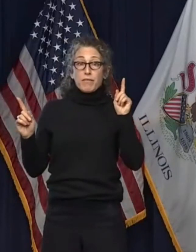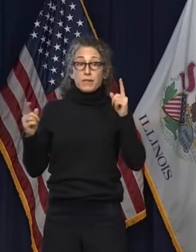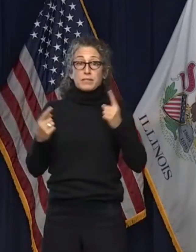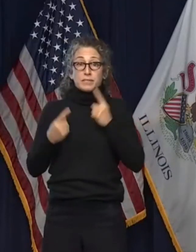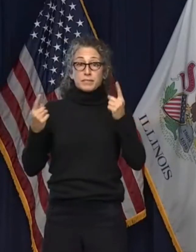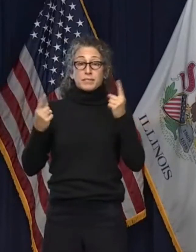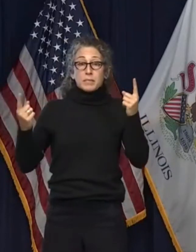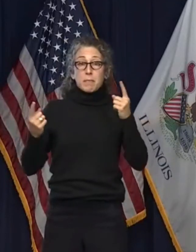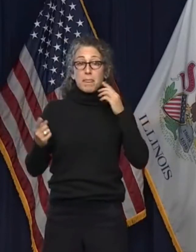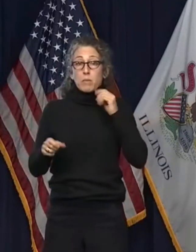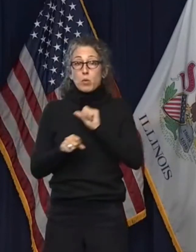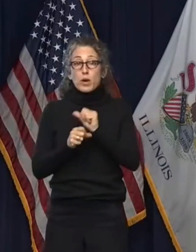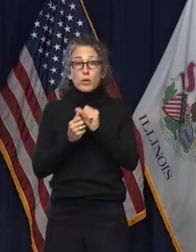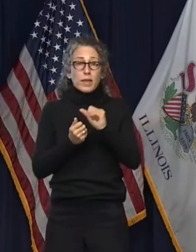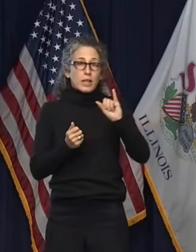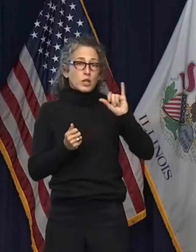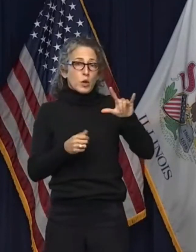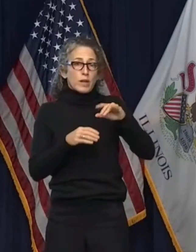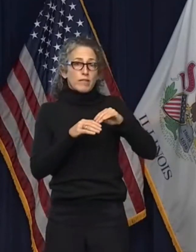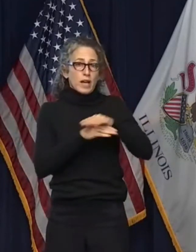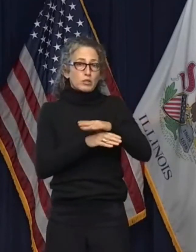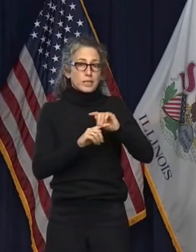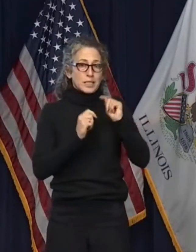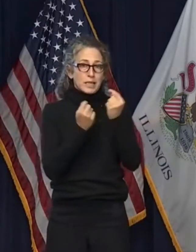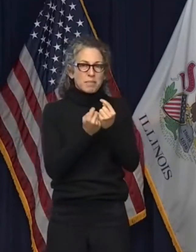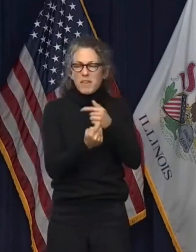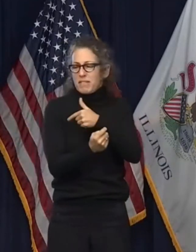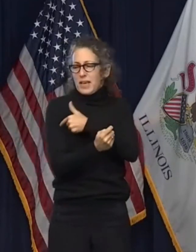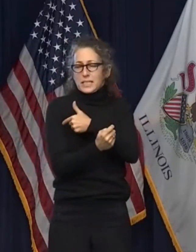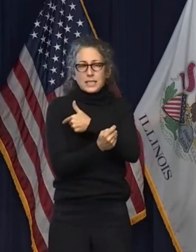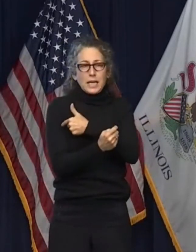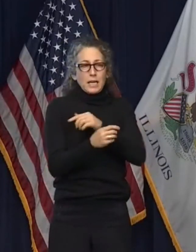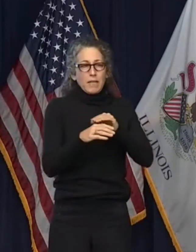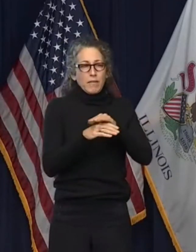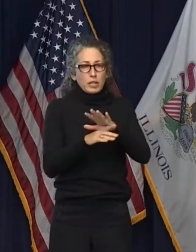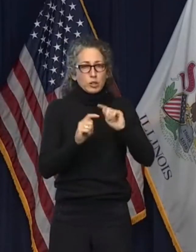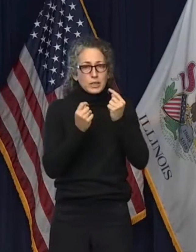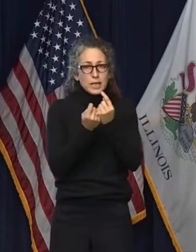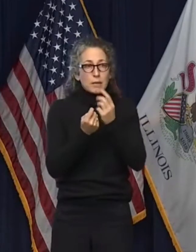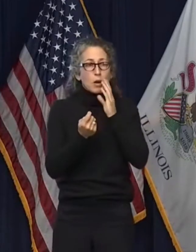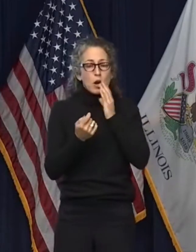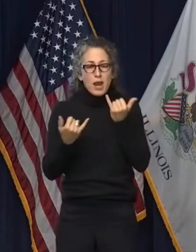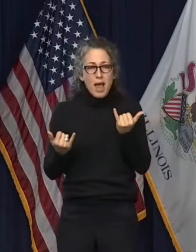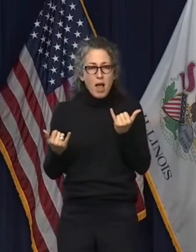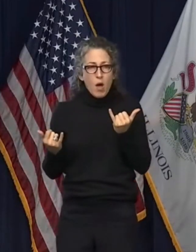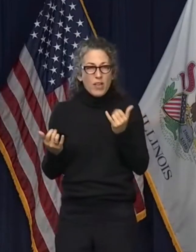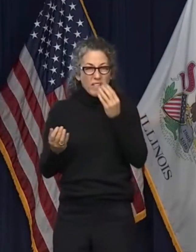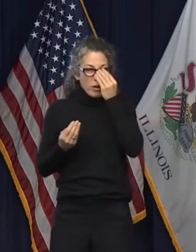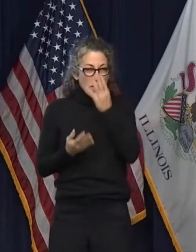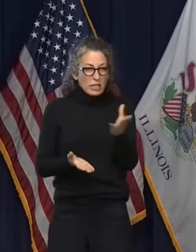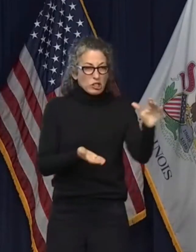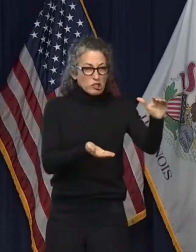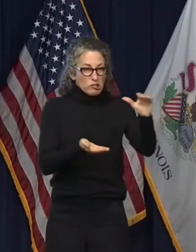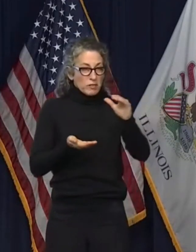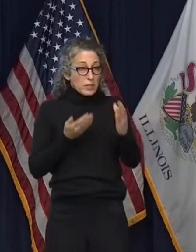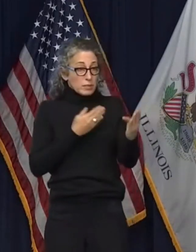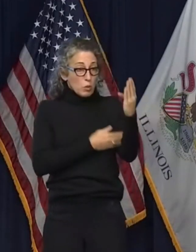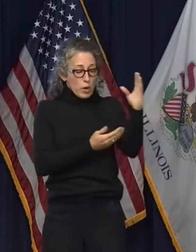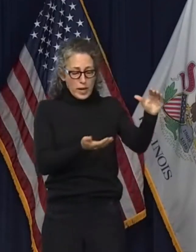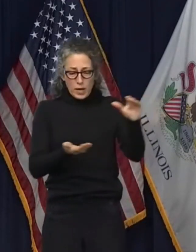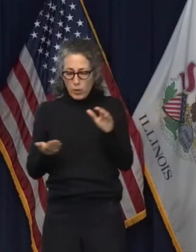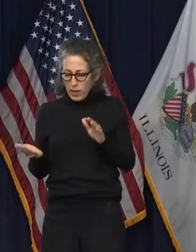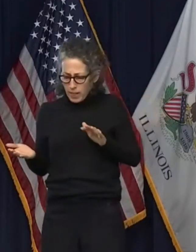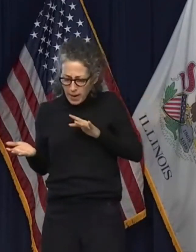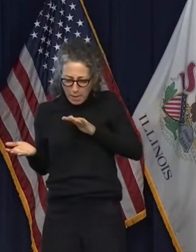our Illinois advisory team, our vaccine advisory team. They are poring over the information that was released just this morning. I think